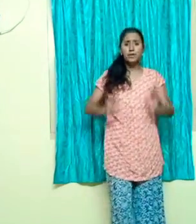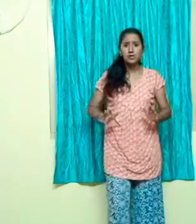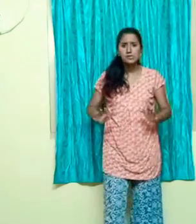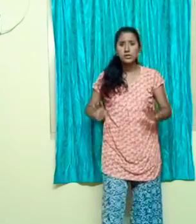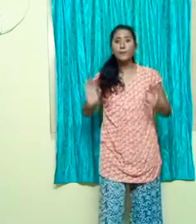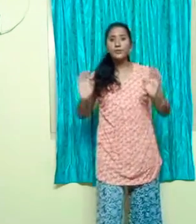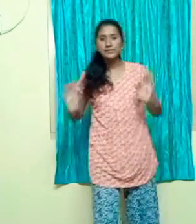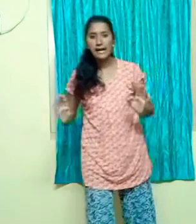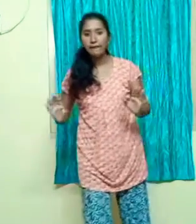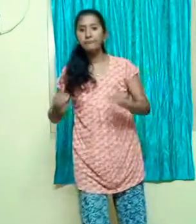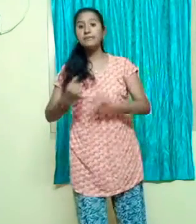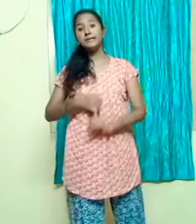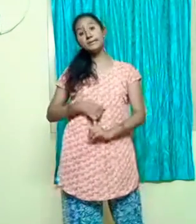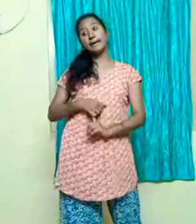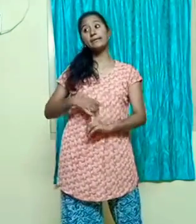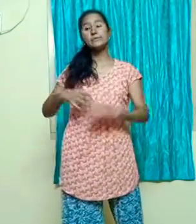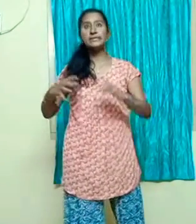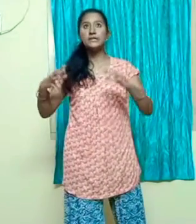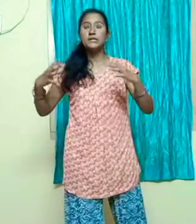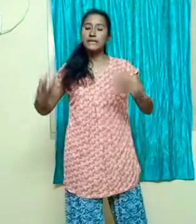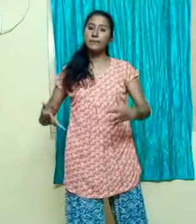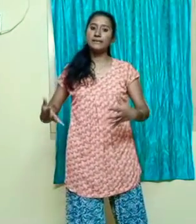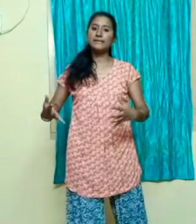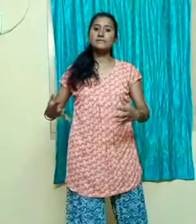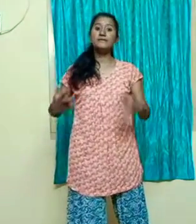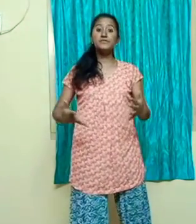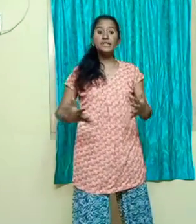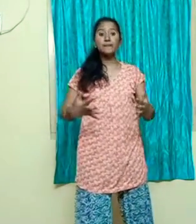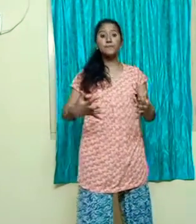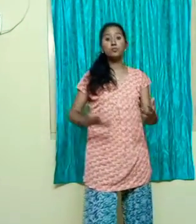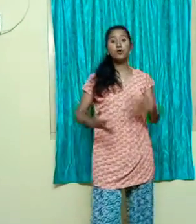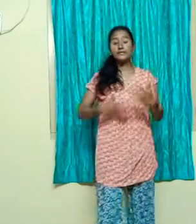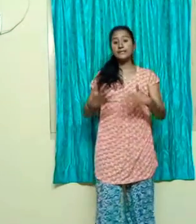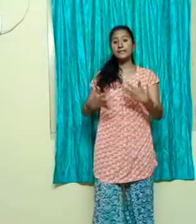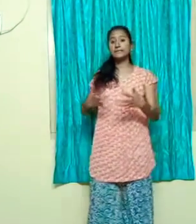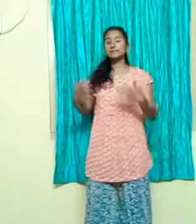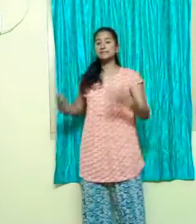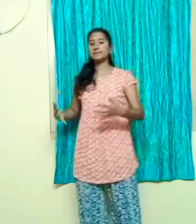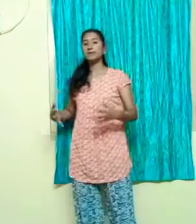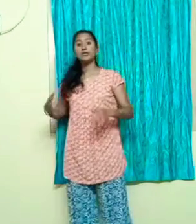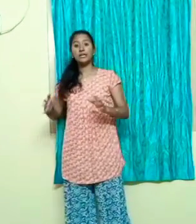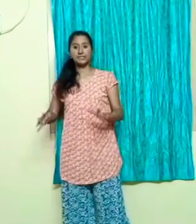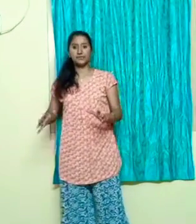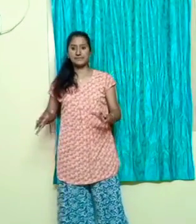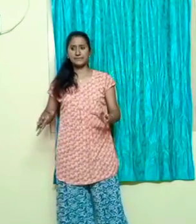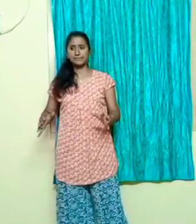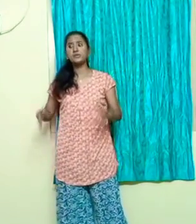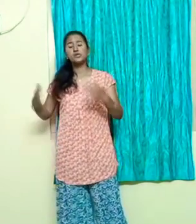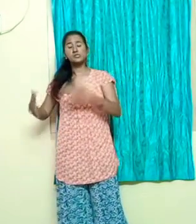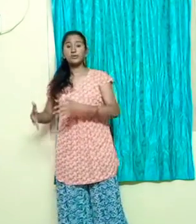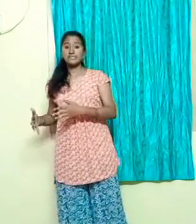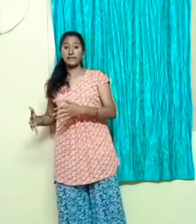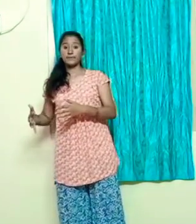because computers have built-in diagnostic capabilities which help in monitoring the system continuously. Storage